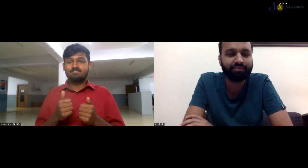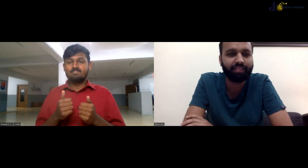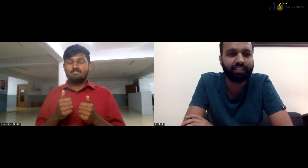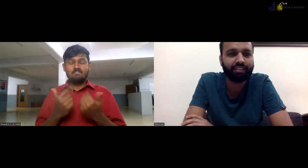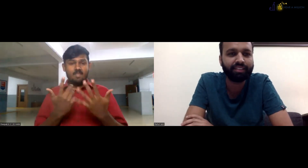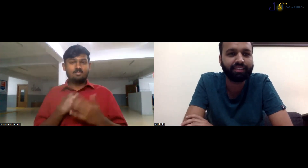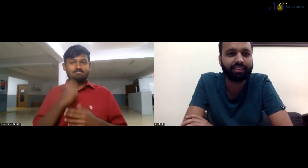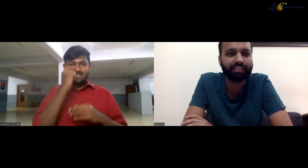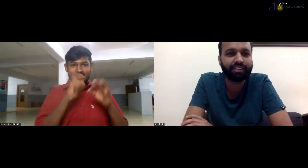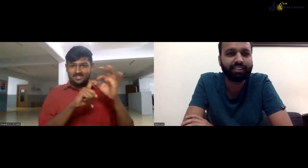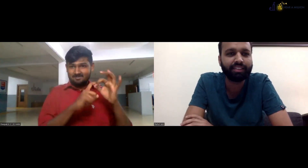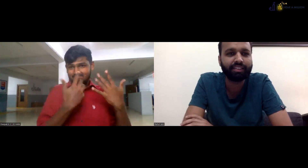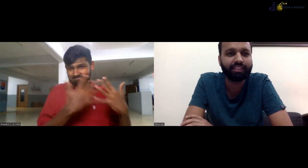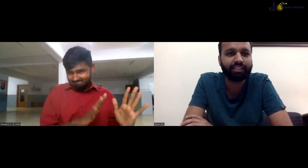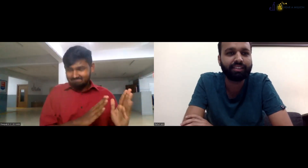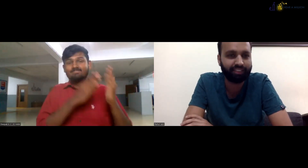Hello.